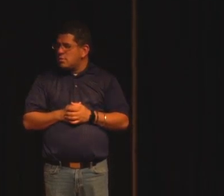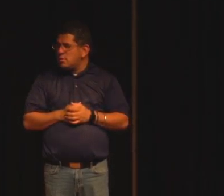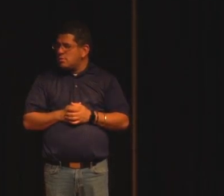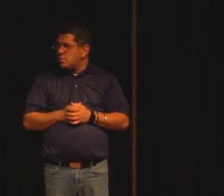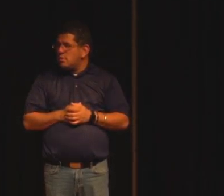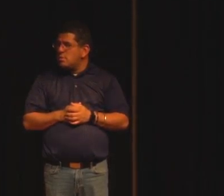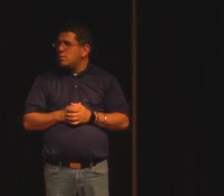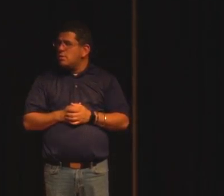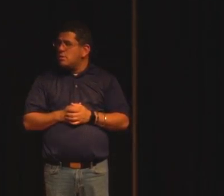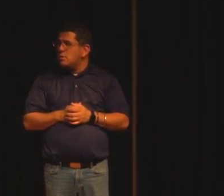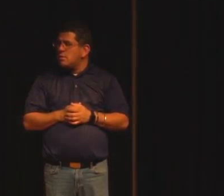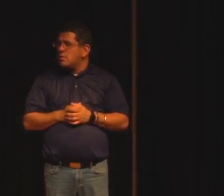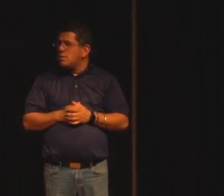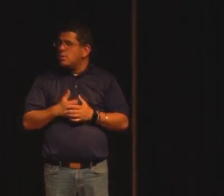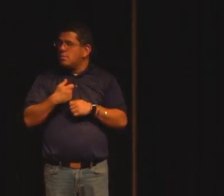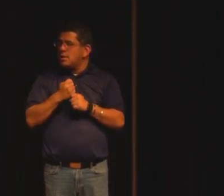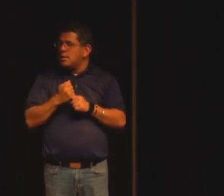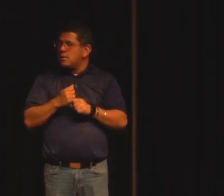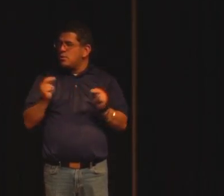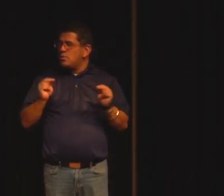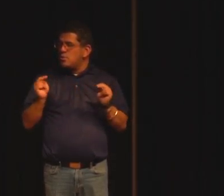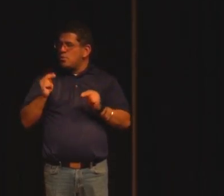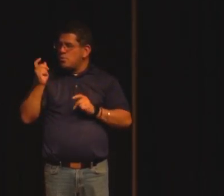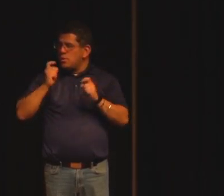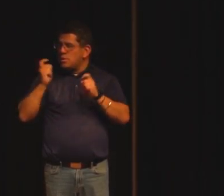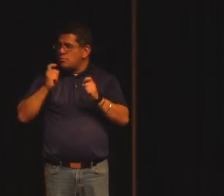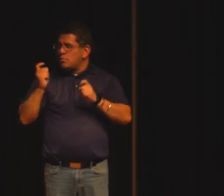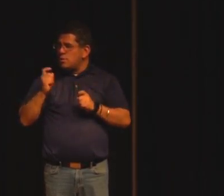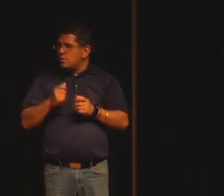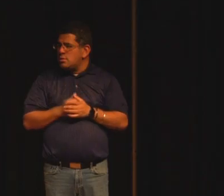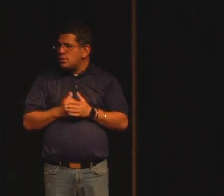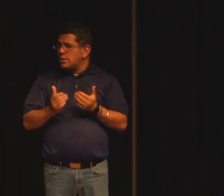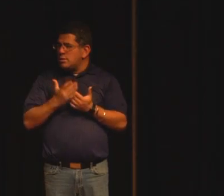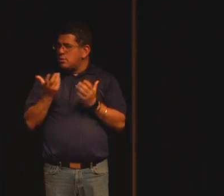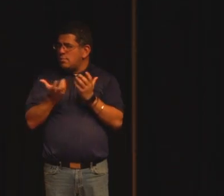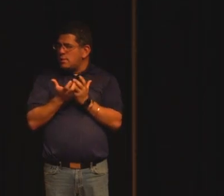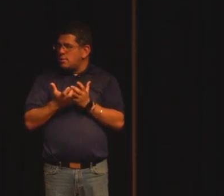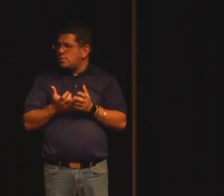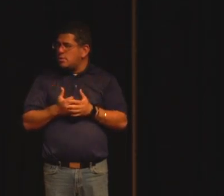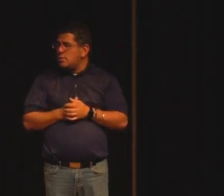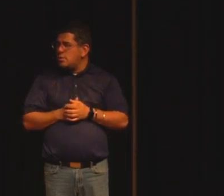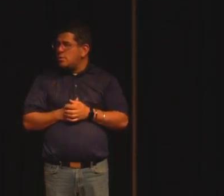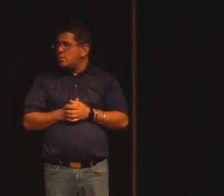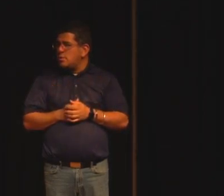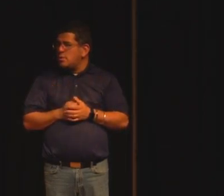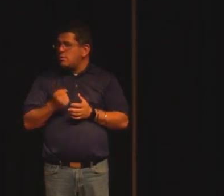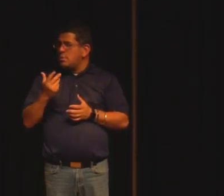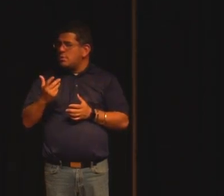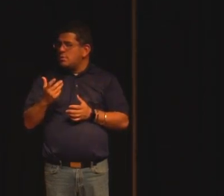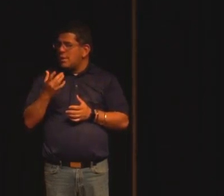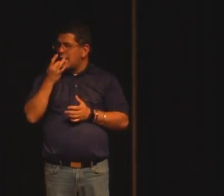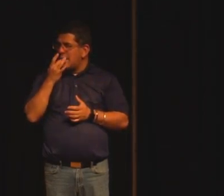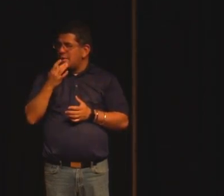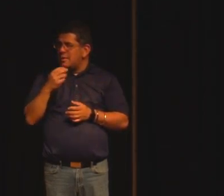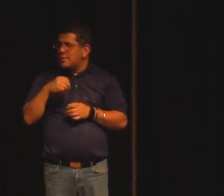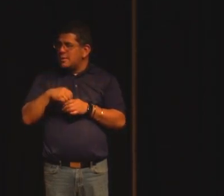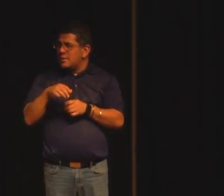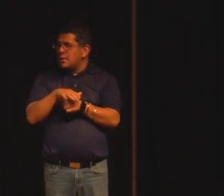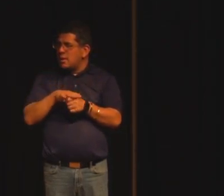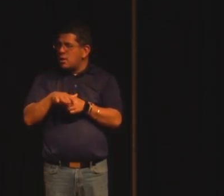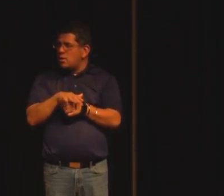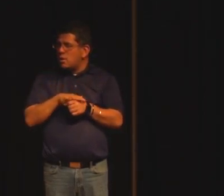expression, and make it into a neutral expression so it's easier to match. The amount of light that's in the